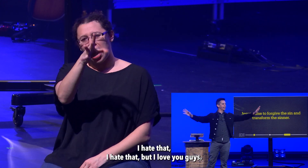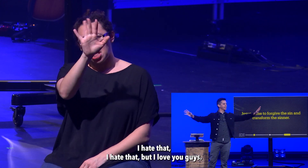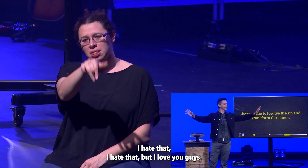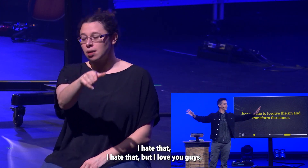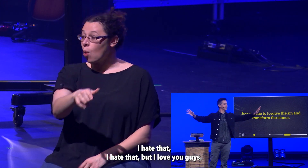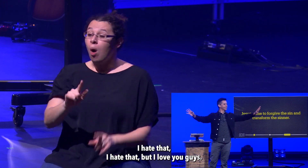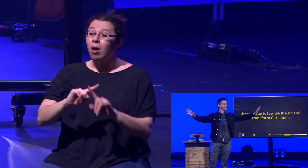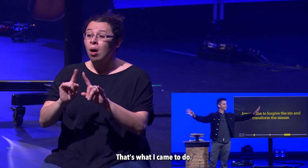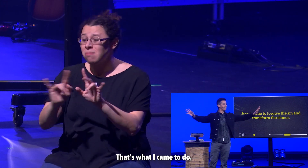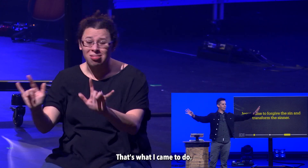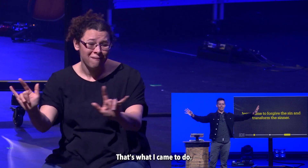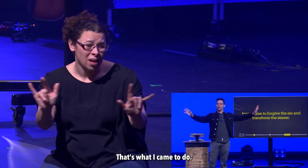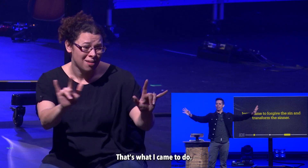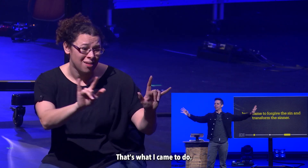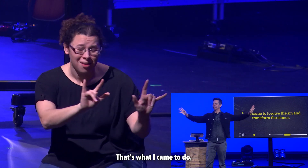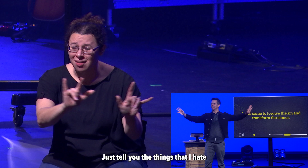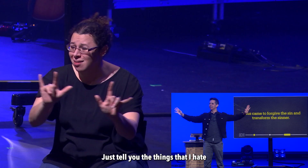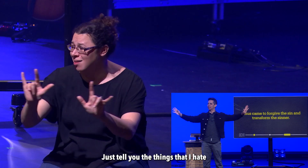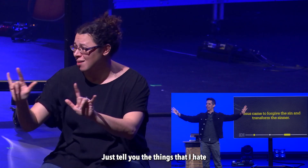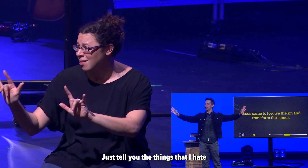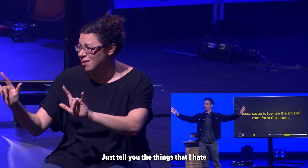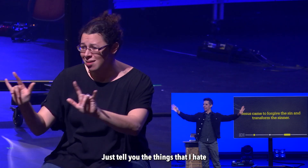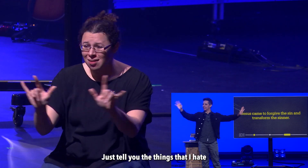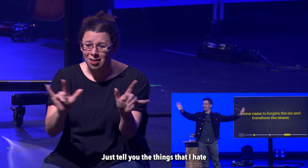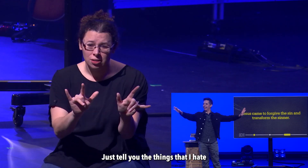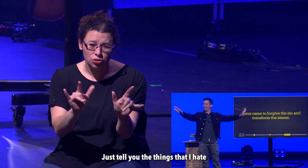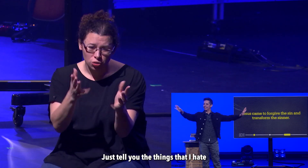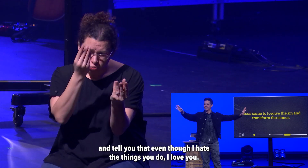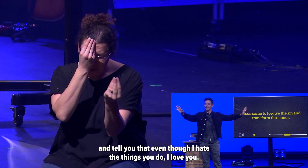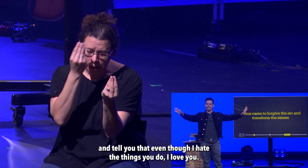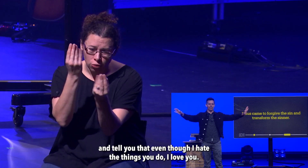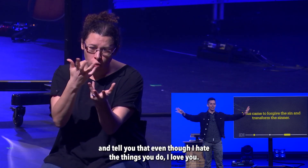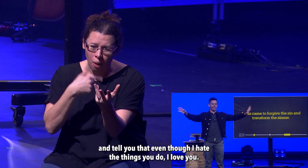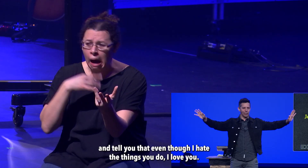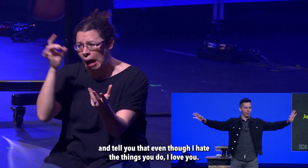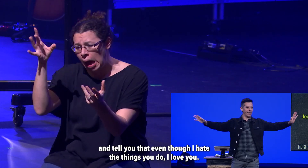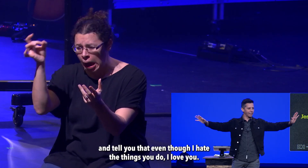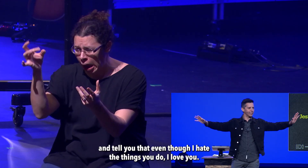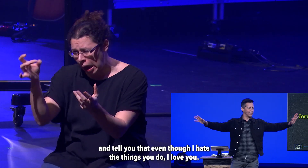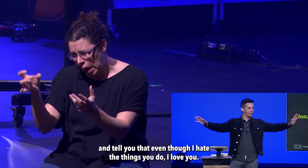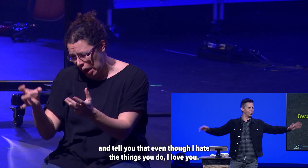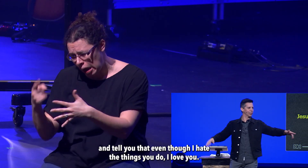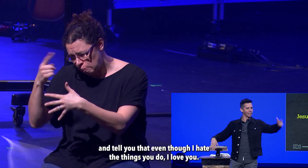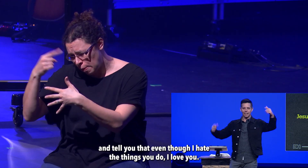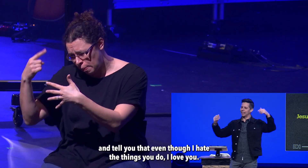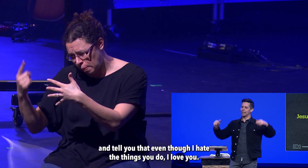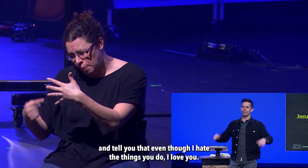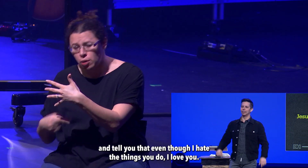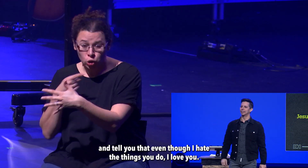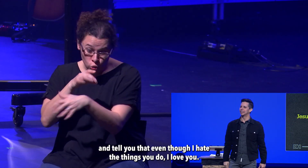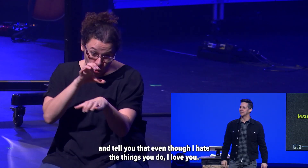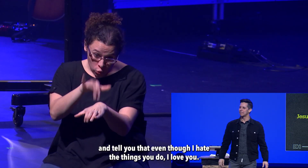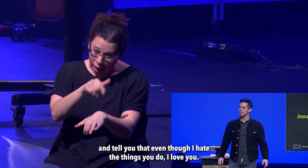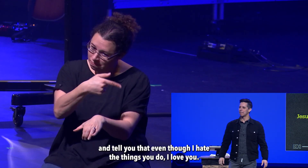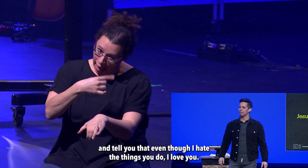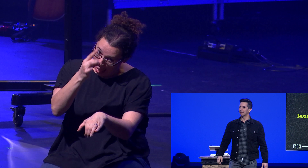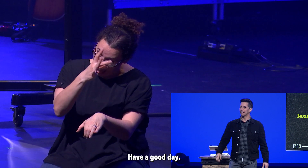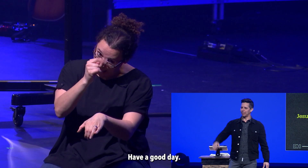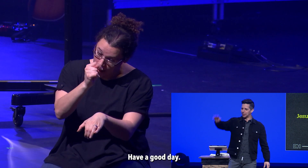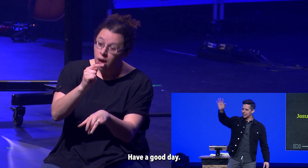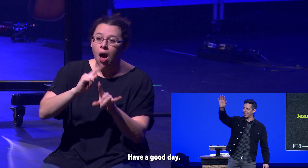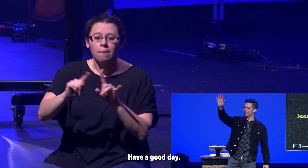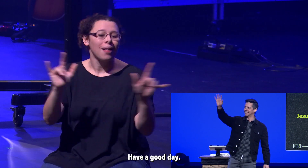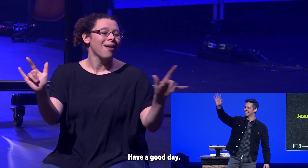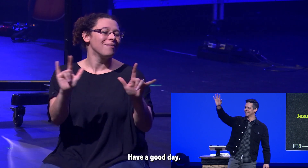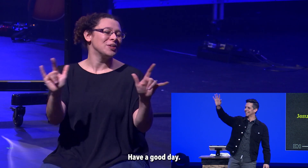you guys. That's what I came to do, just tell you the things that I hate and tell you that even though I hate the things you do, I love you.